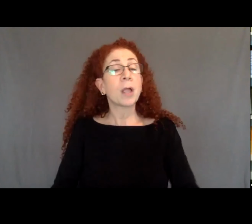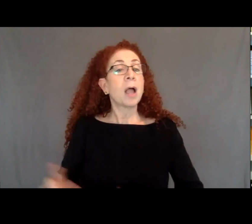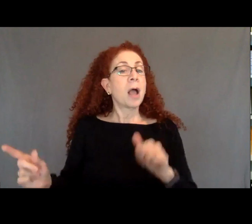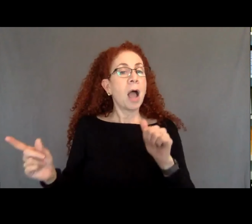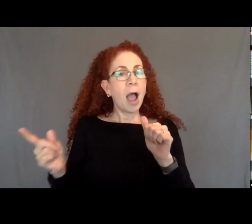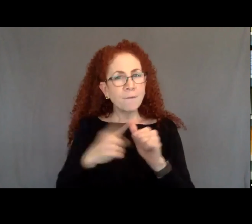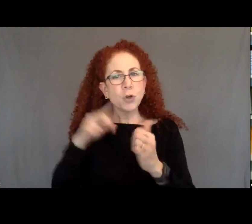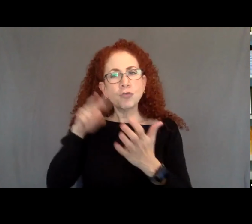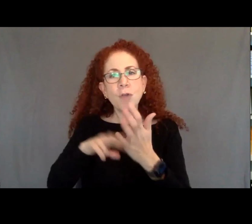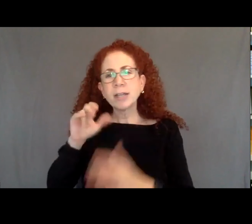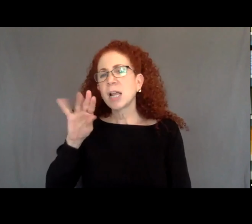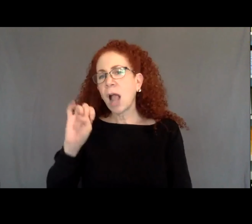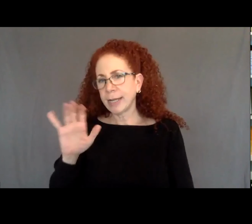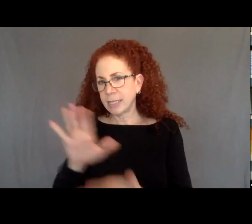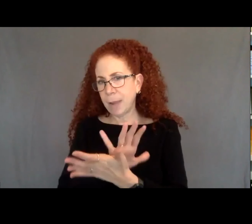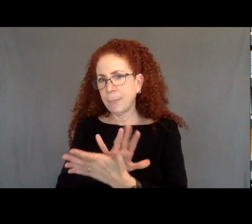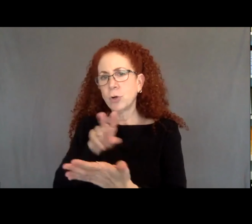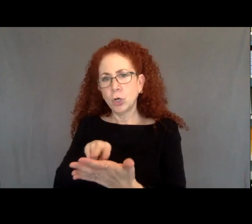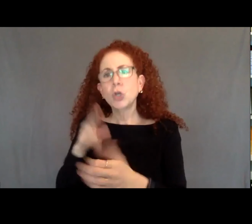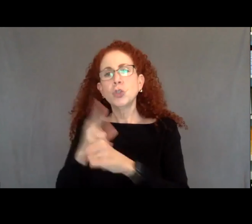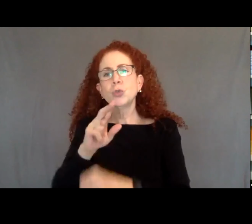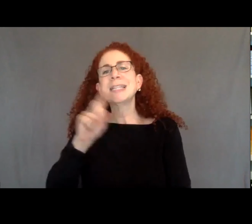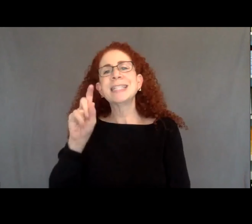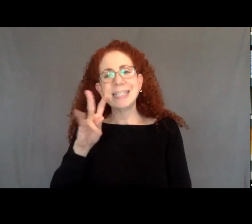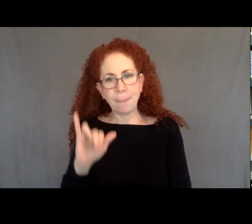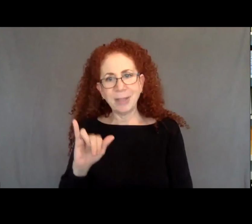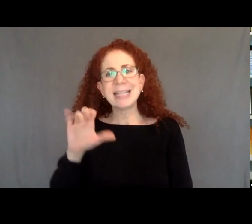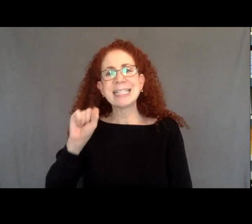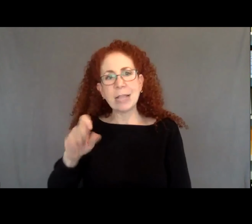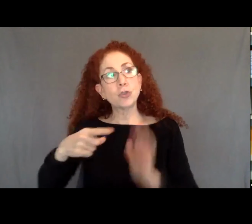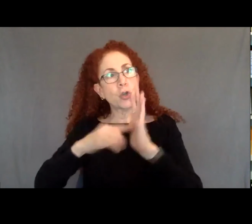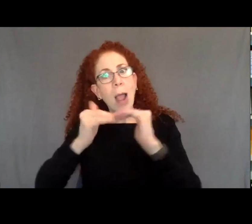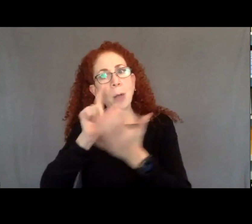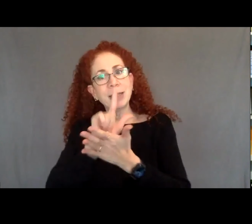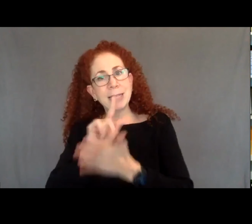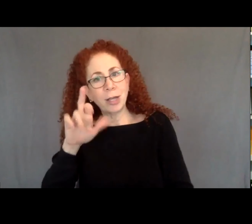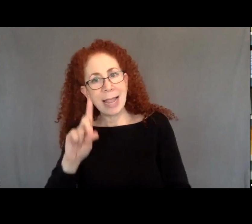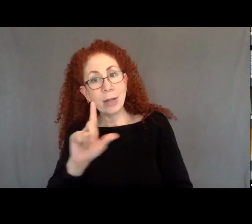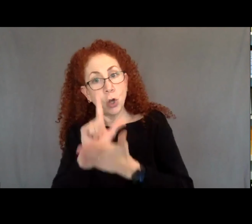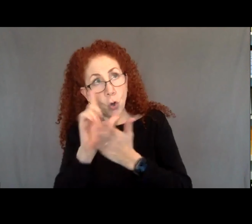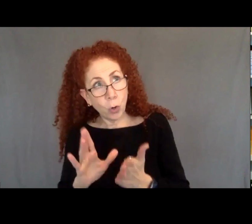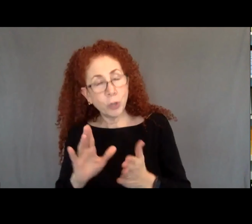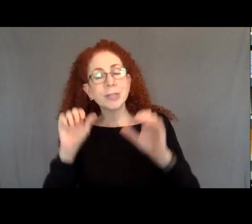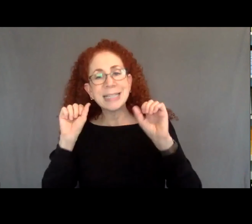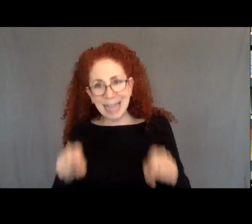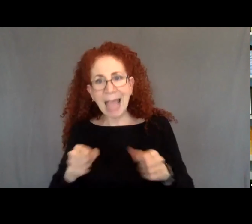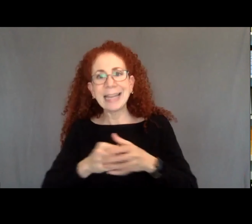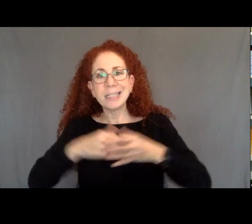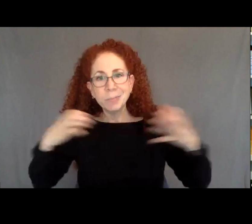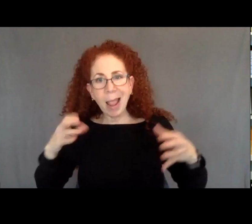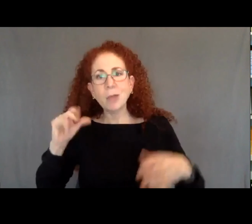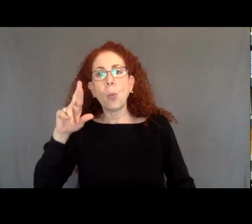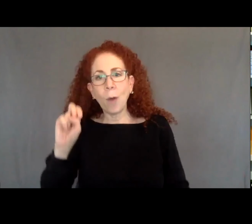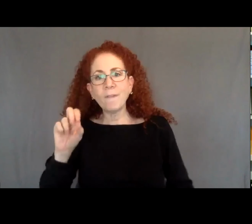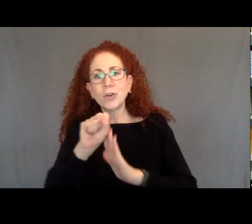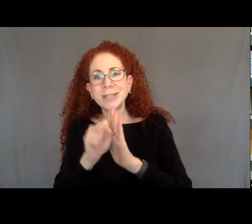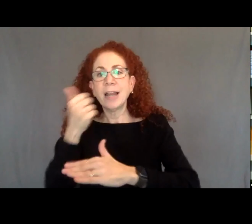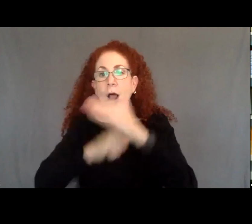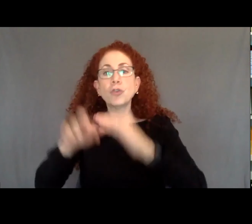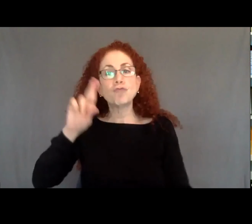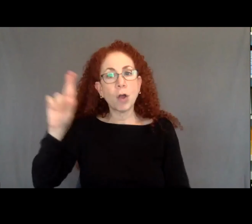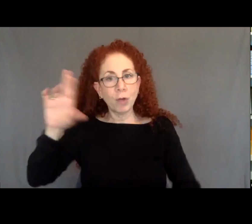Tani's paper, which effectively used the Zebley versus Sullivan case to show how legal aid lawyers managed to significantly expand the welfare state under a Reagan